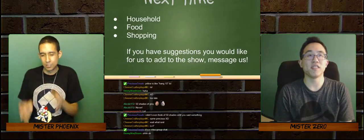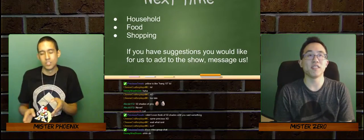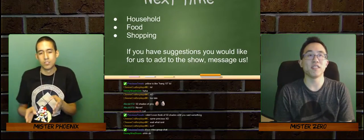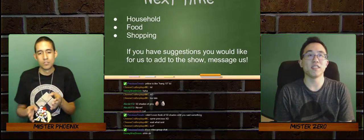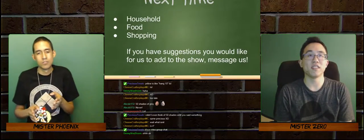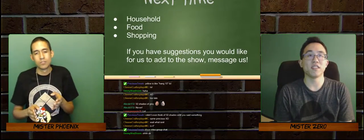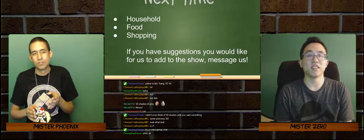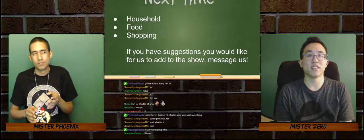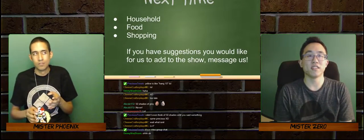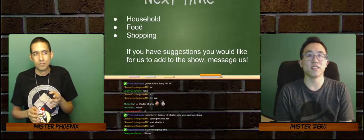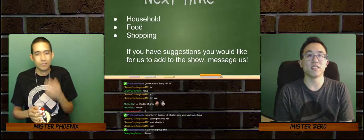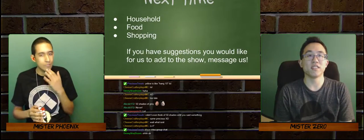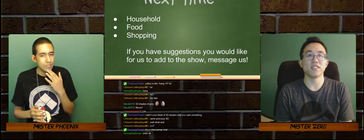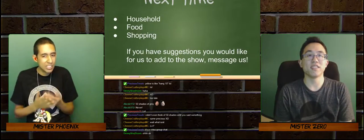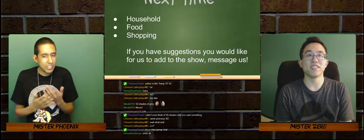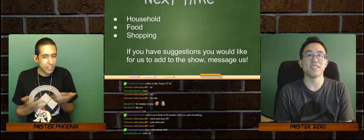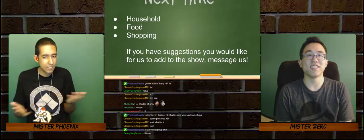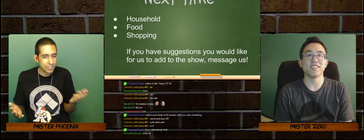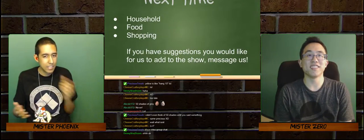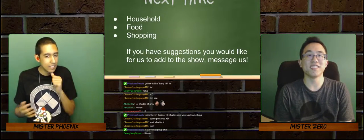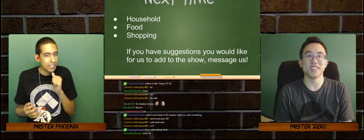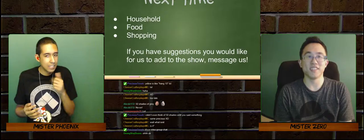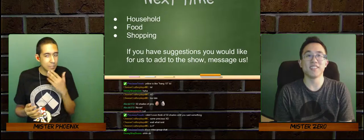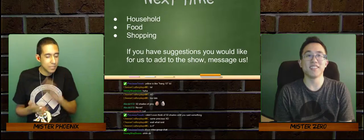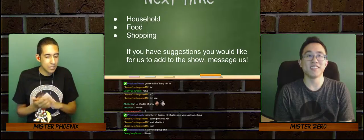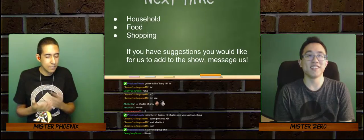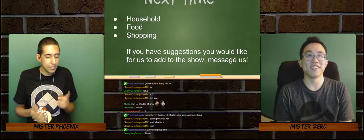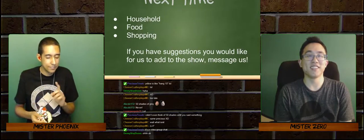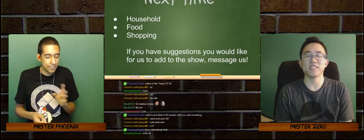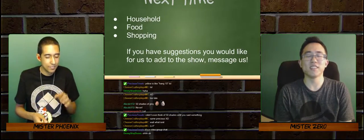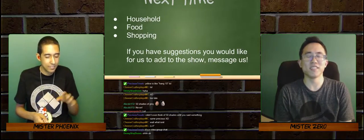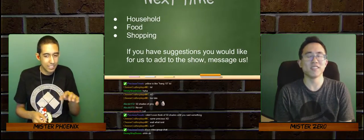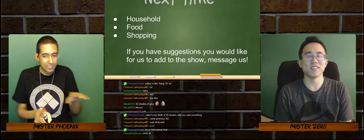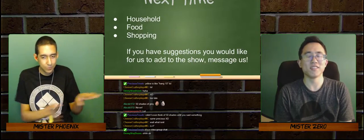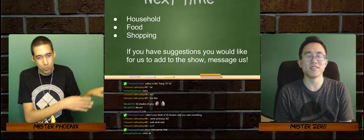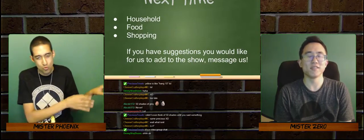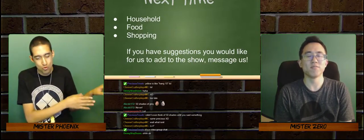house. The good stuff. Not the best stuff, no.